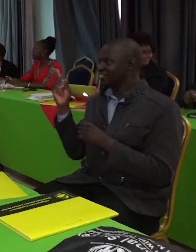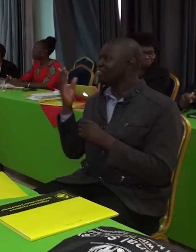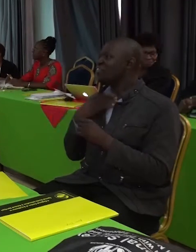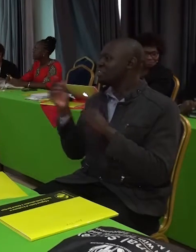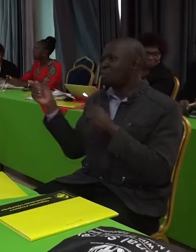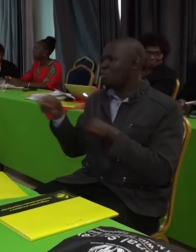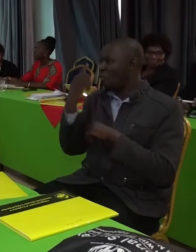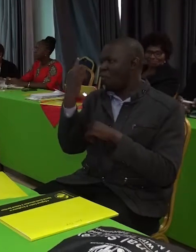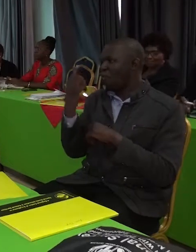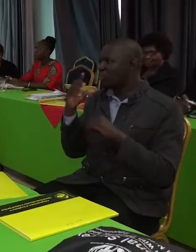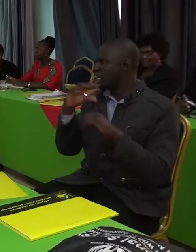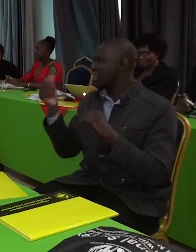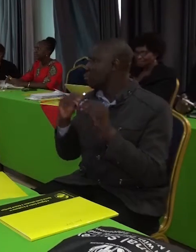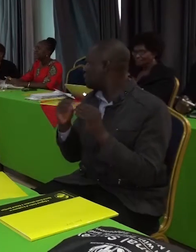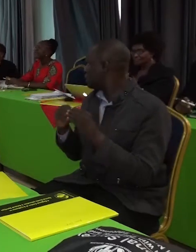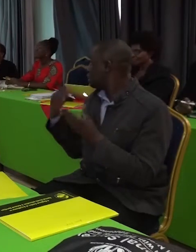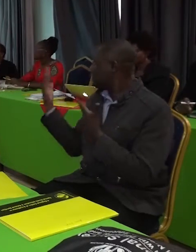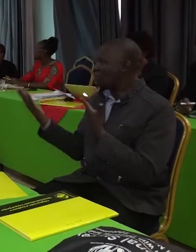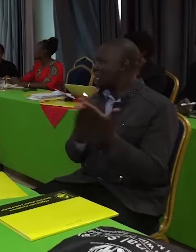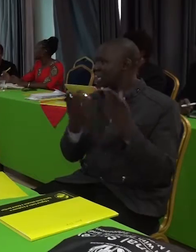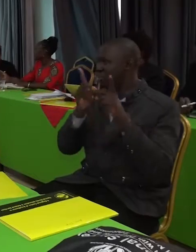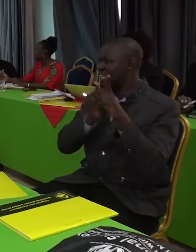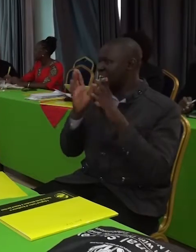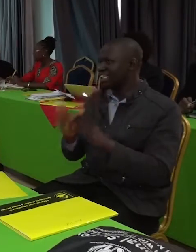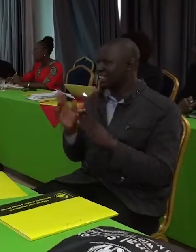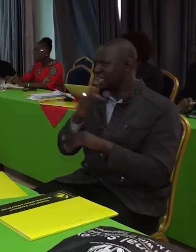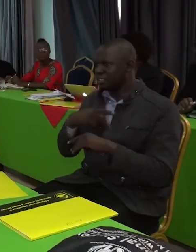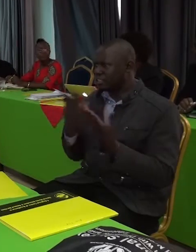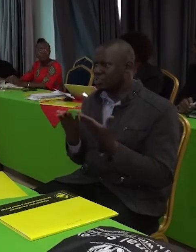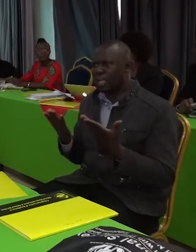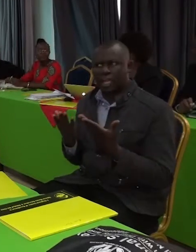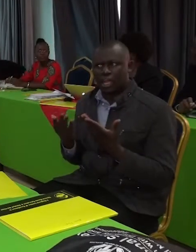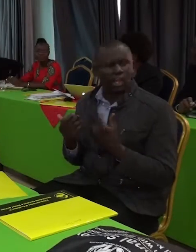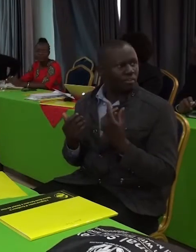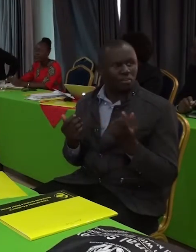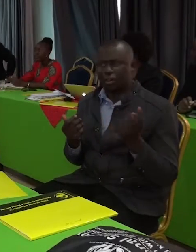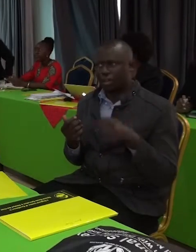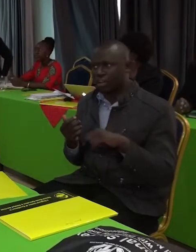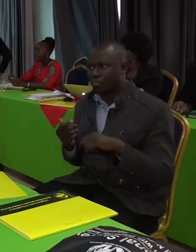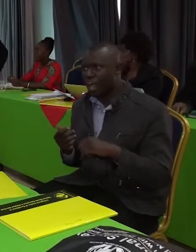these stories, but welcome, Madam Director. Yeah, and we are just finished.